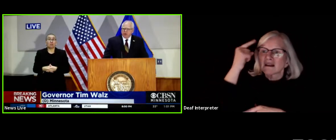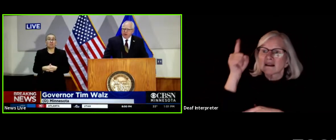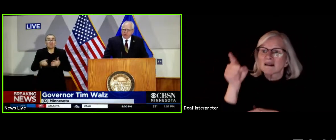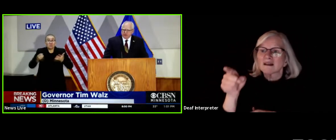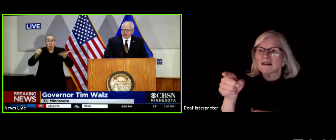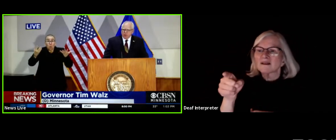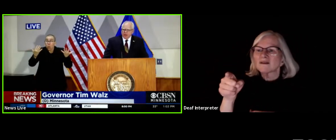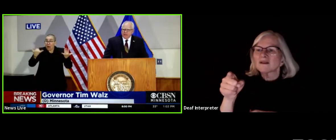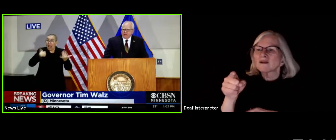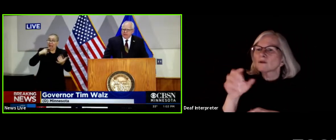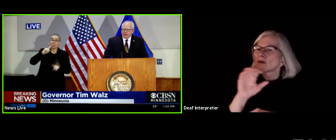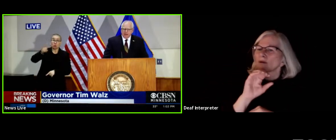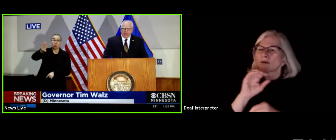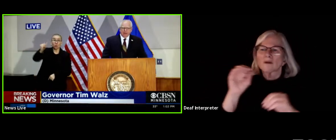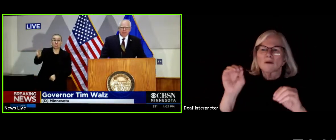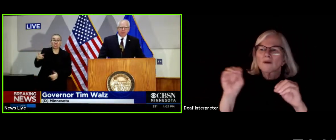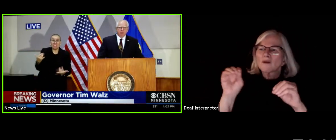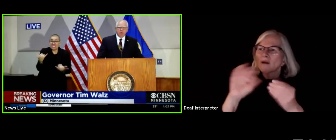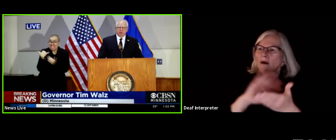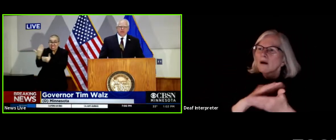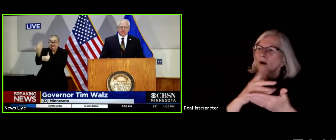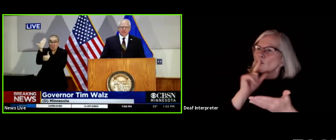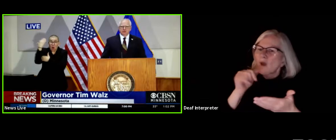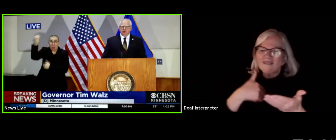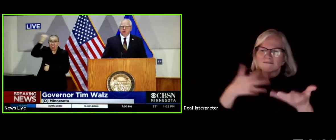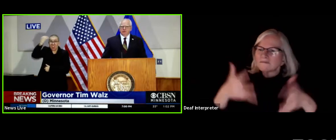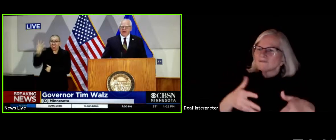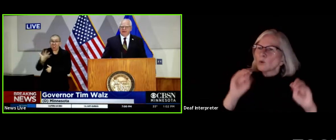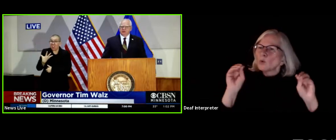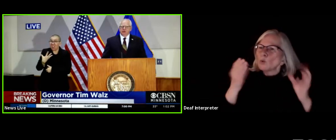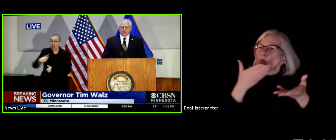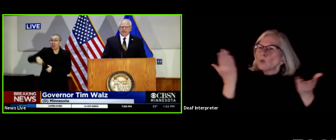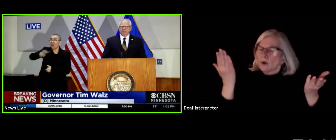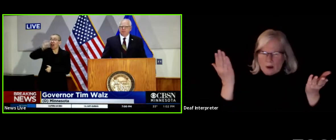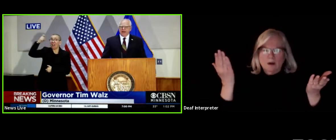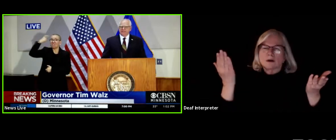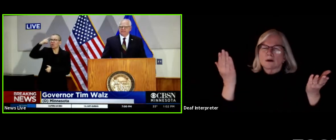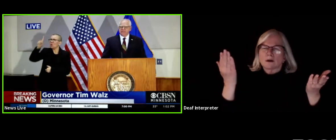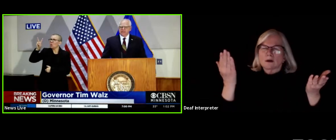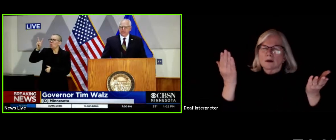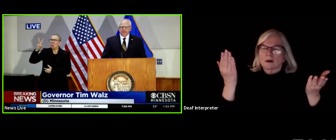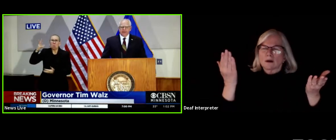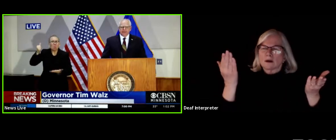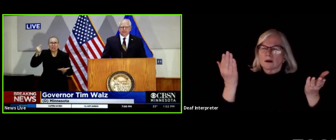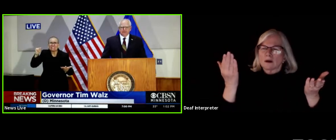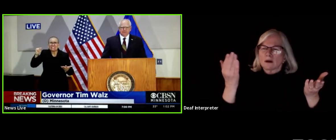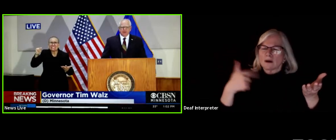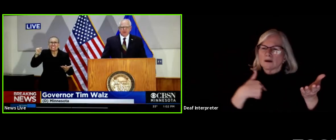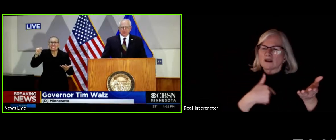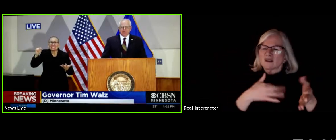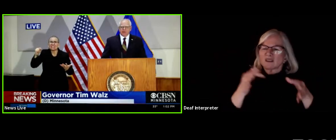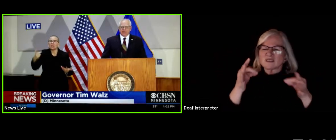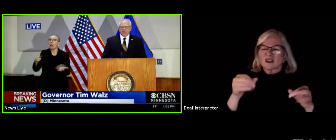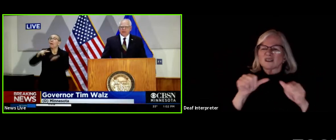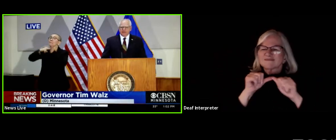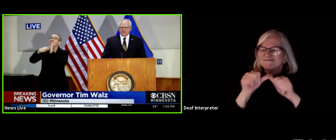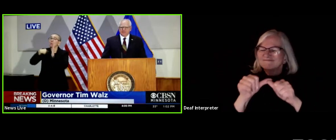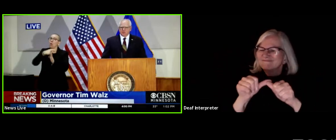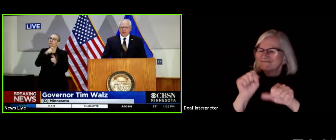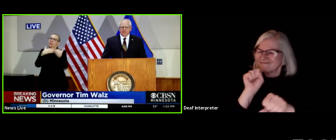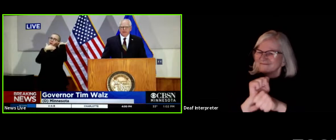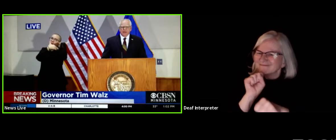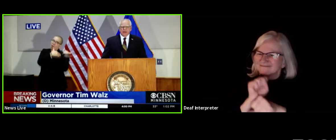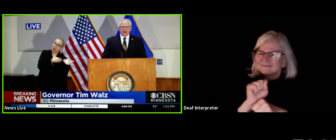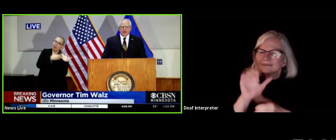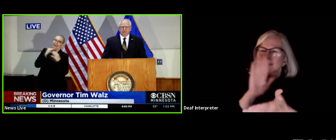we were on early this morning. We will continue to do what we've had to do, clean up the mess that the federal government leaves